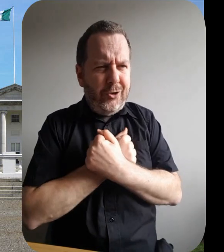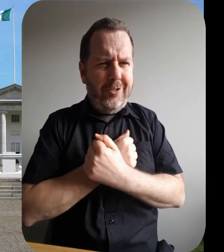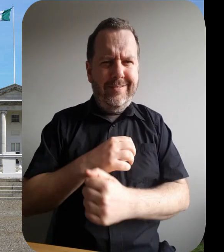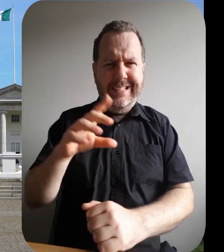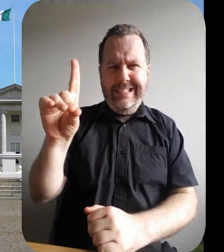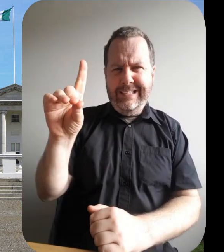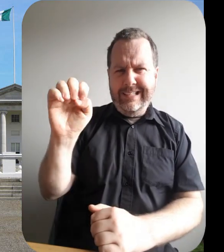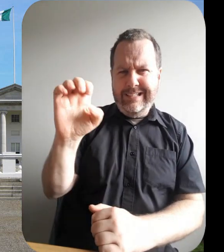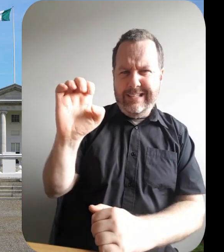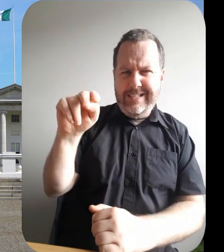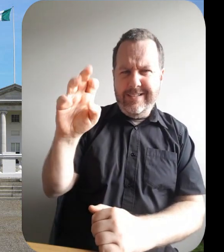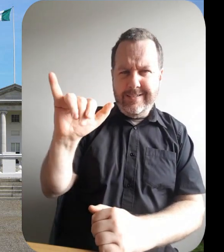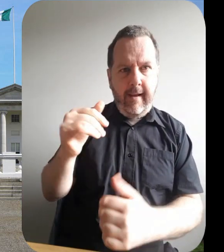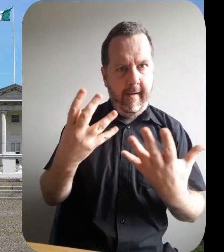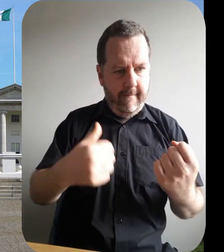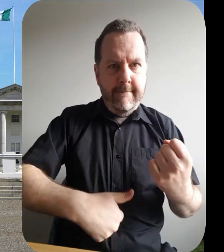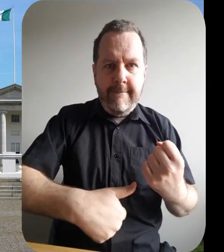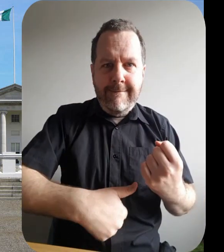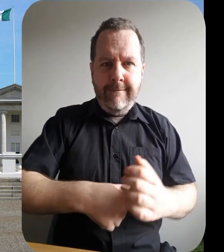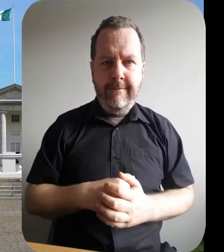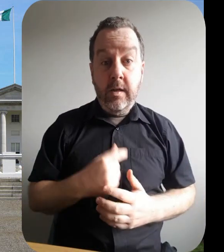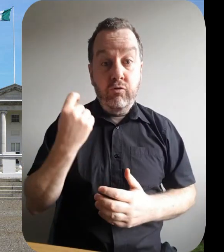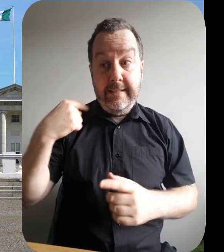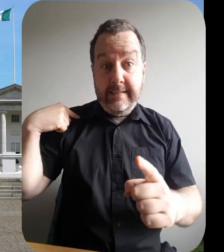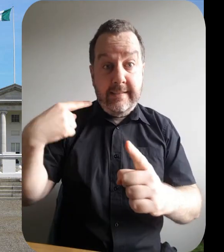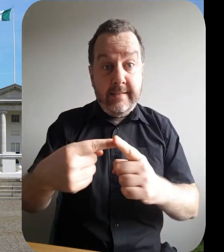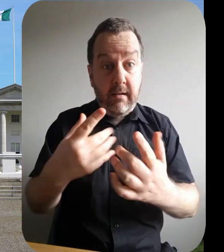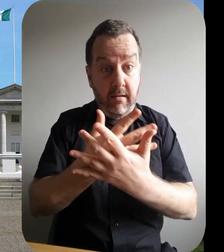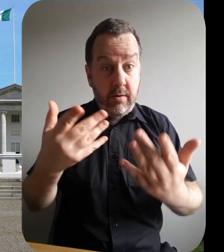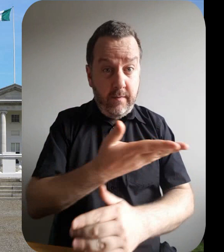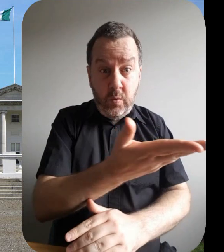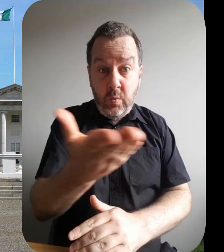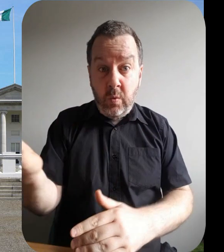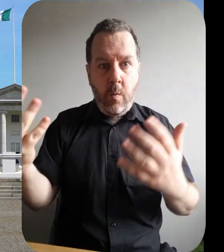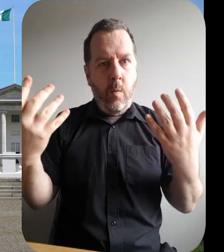and compassion. In